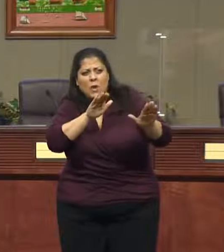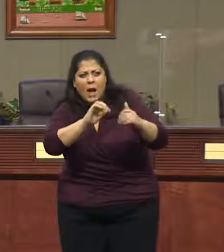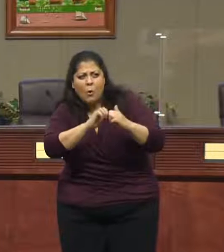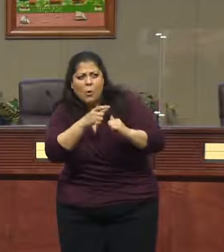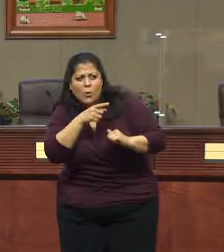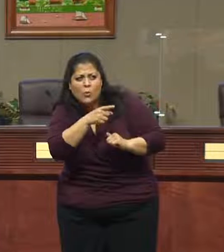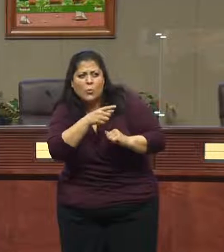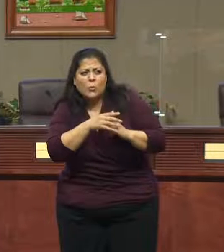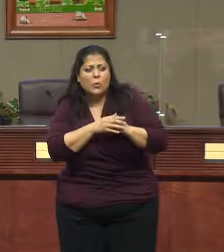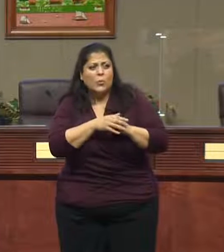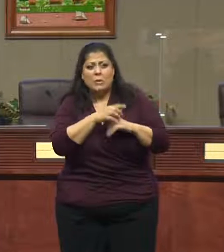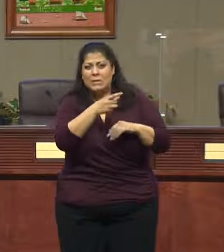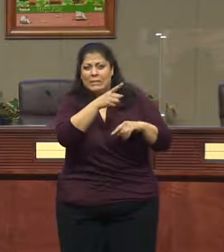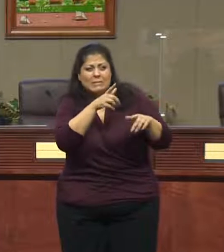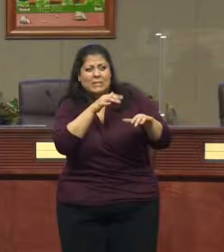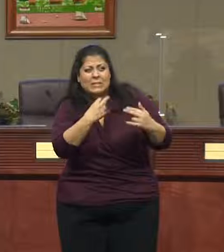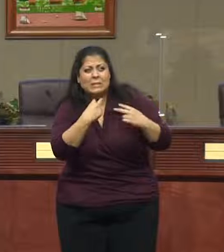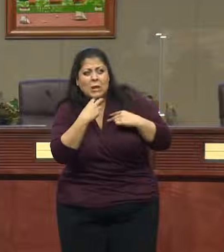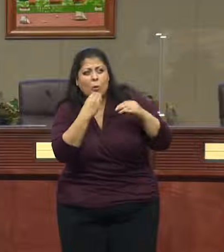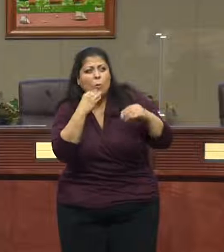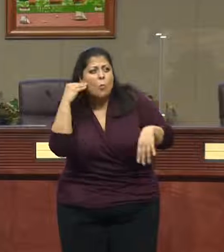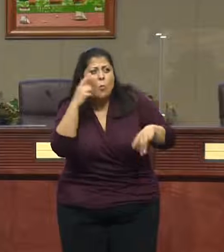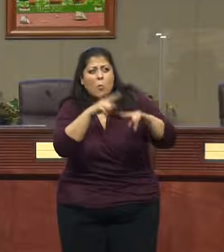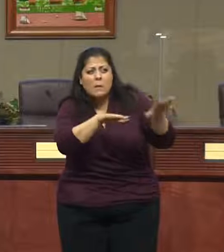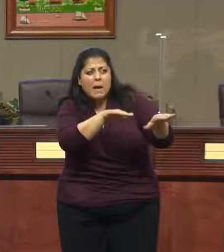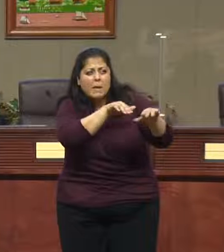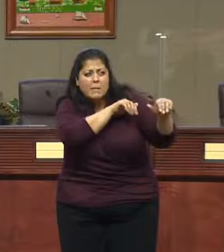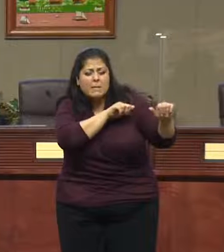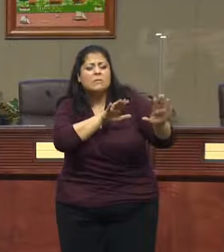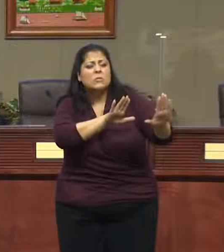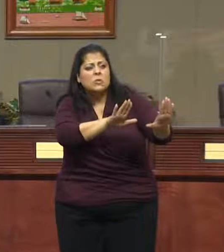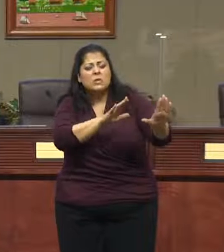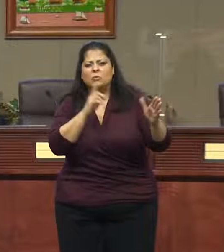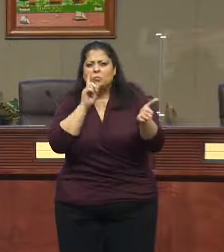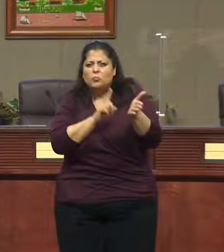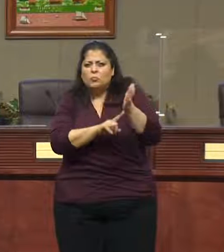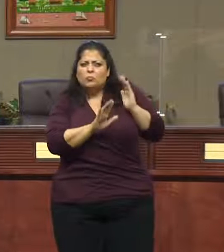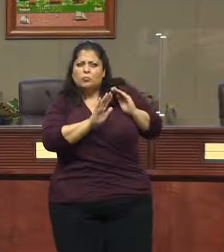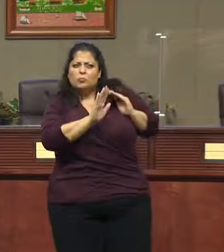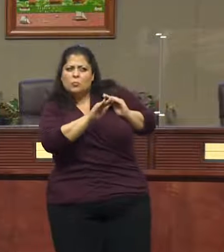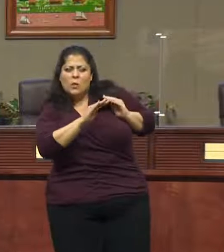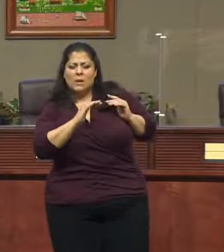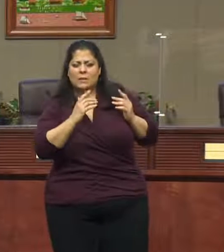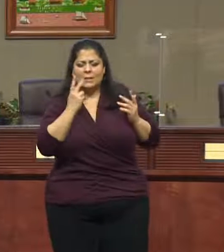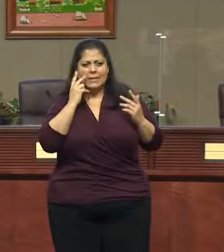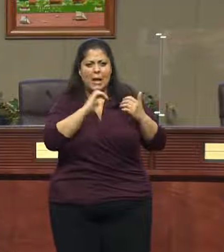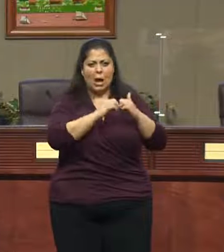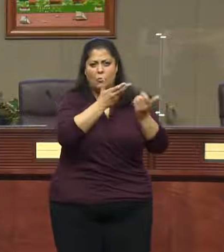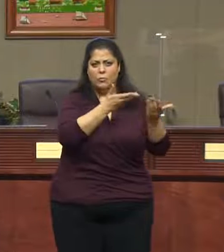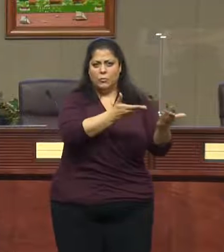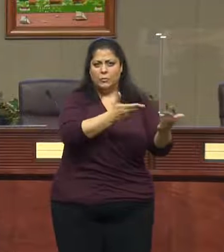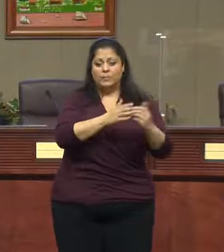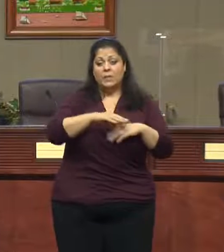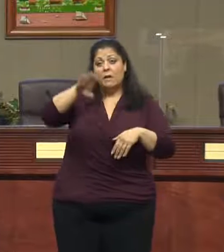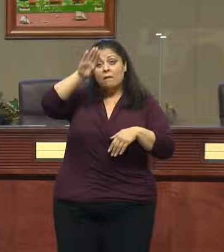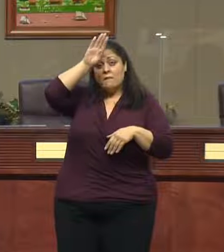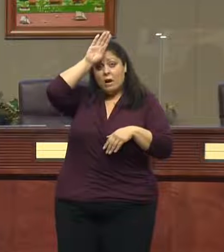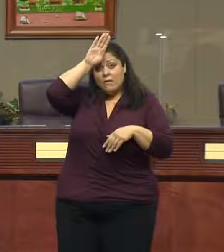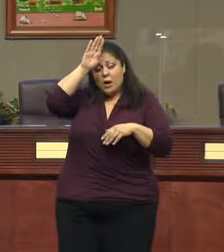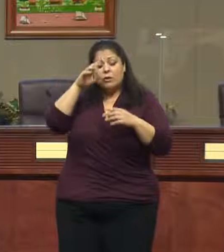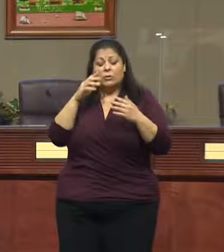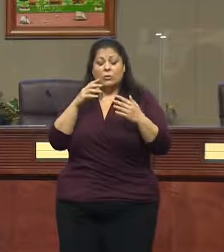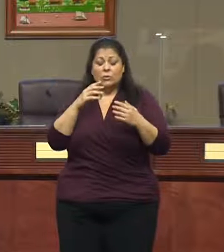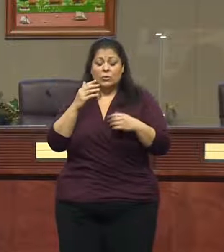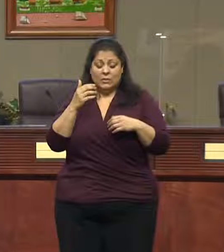pandemic. Our Orlando firefighters continue to work alongside the Department of Health on vaccinating senior residents who